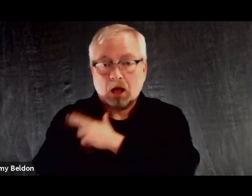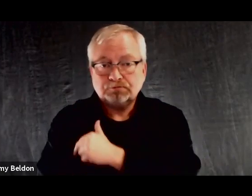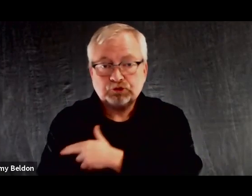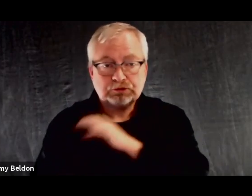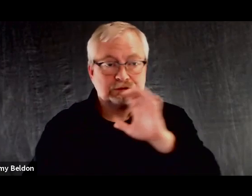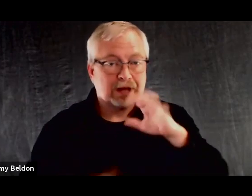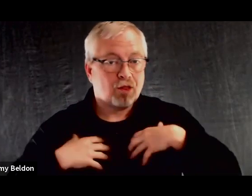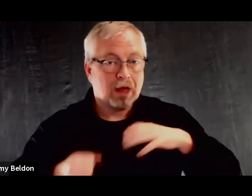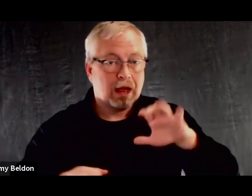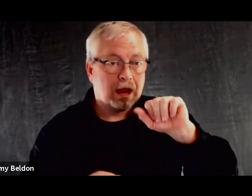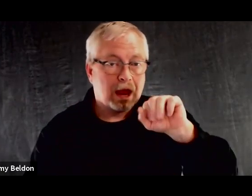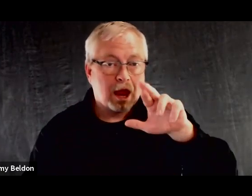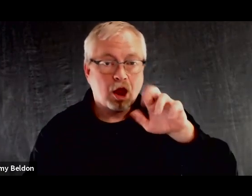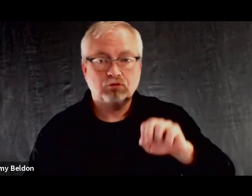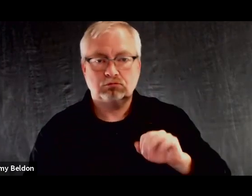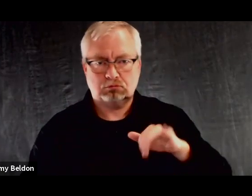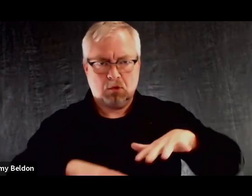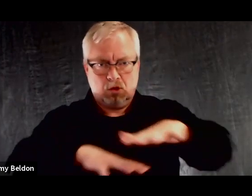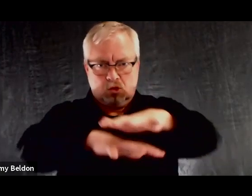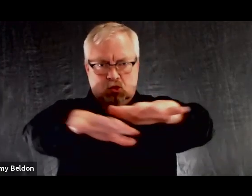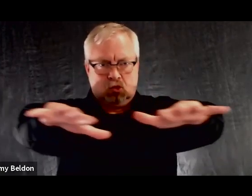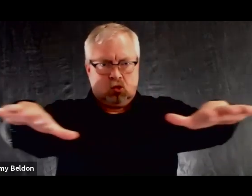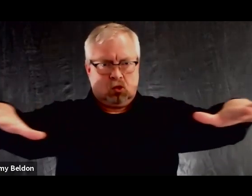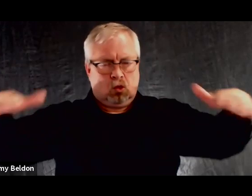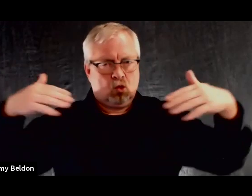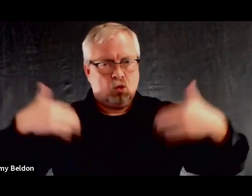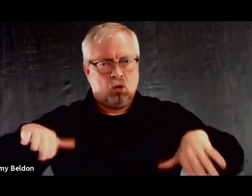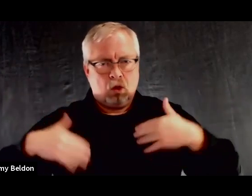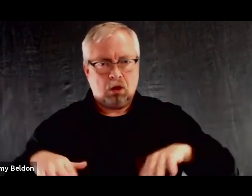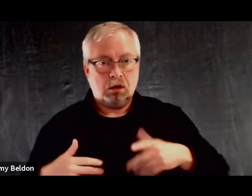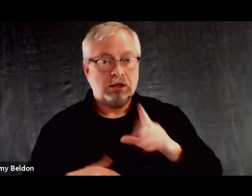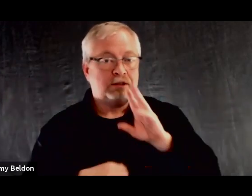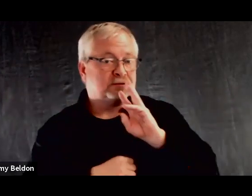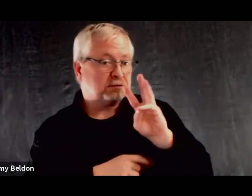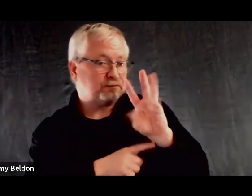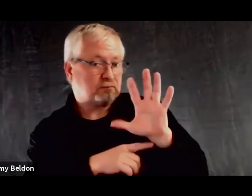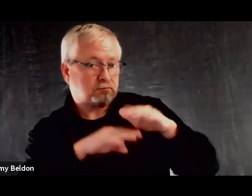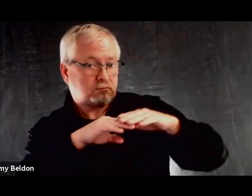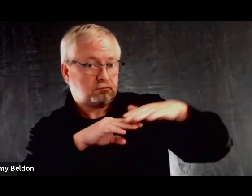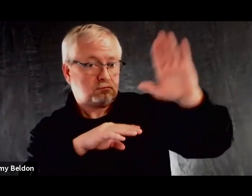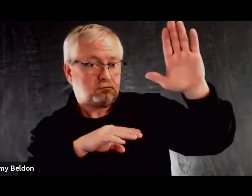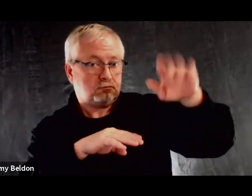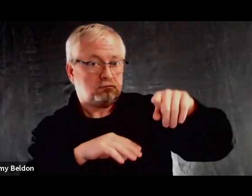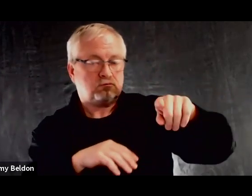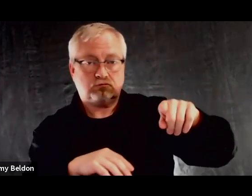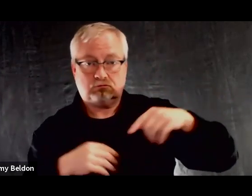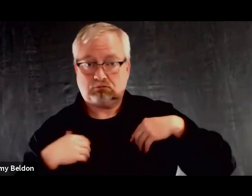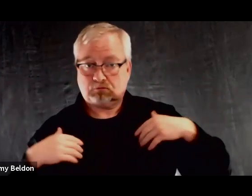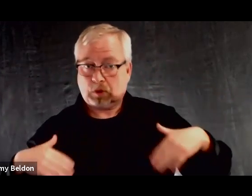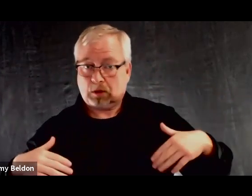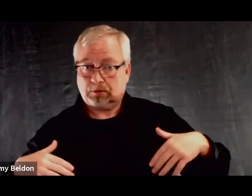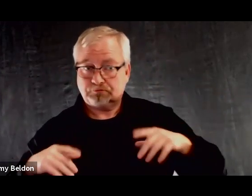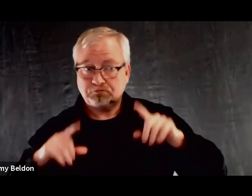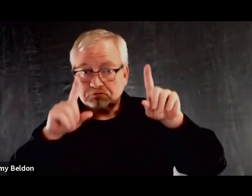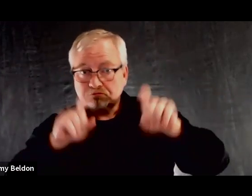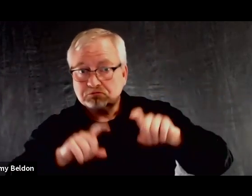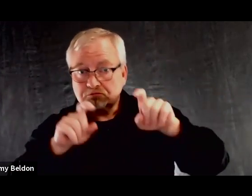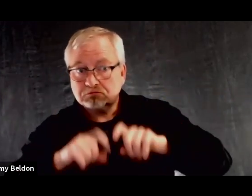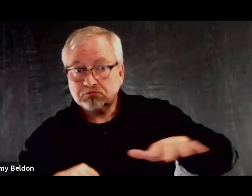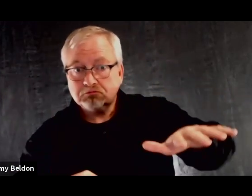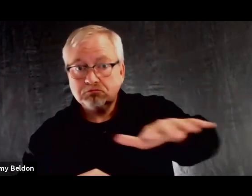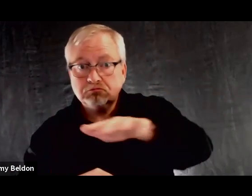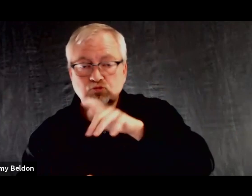includes individuals 65 and older. We have not been testing everyone who's symptomatic 65 and older. It includes